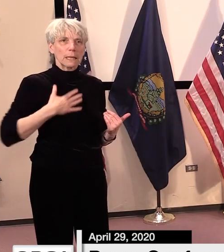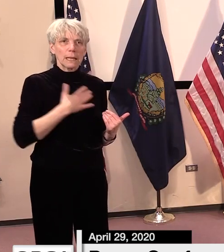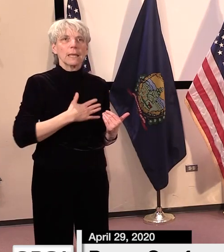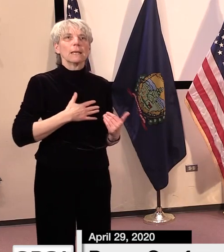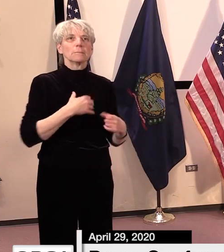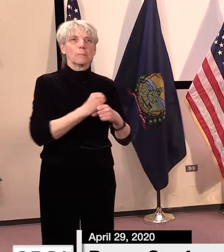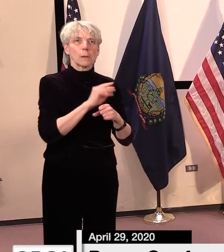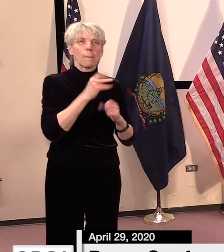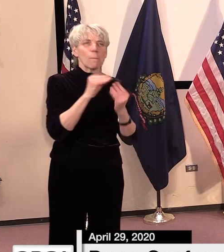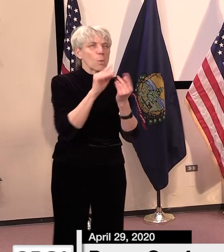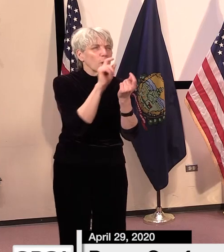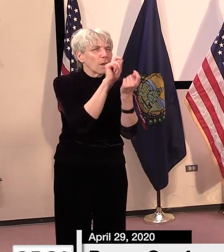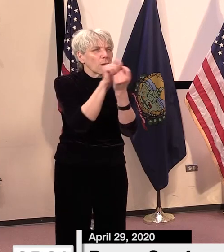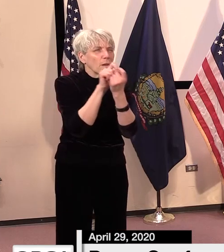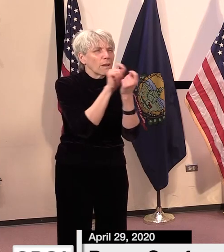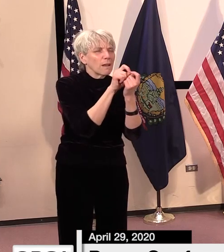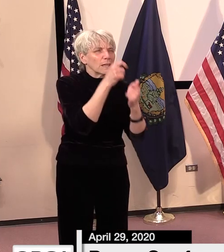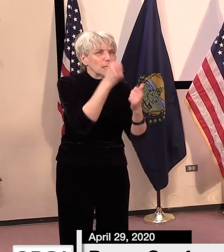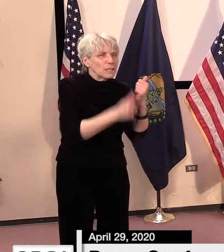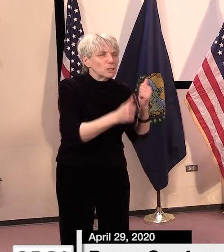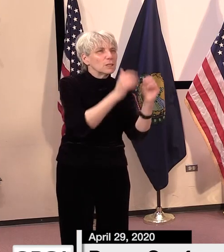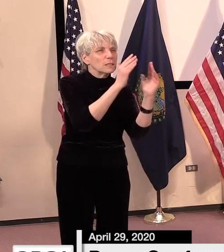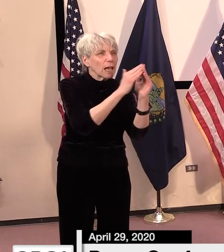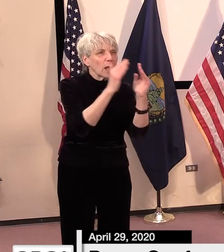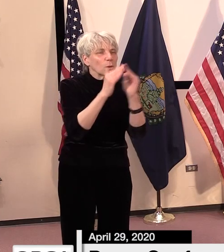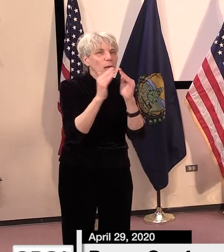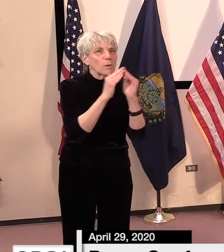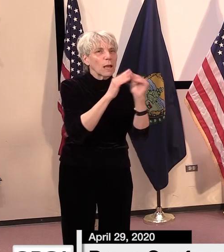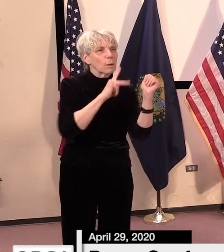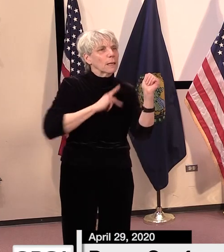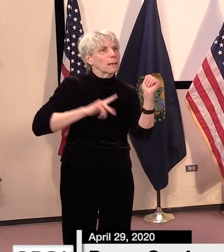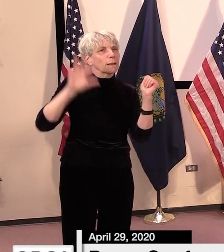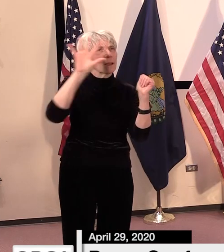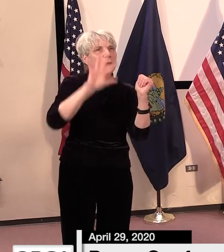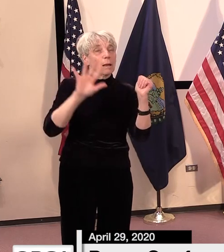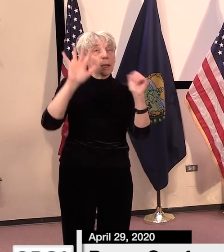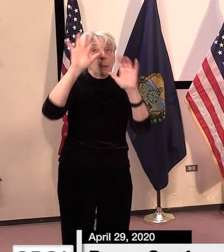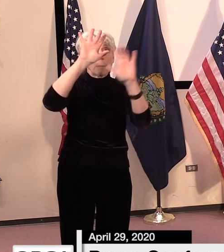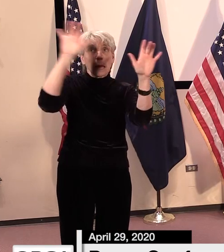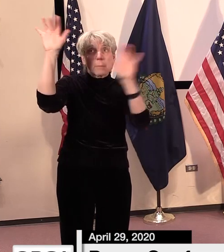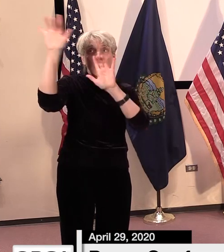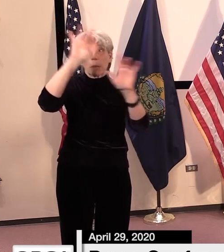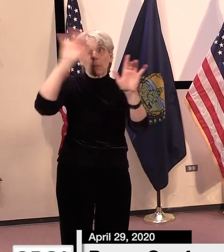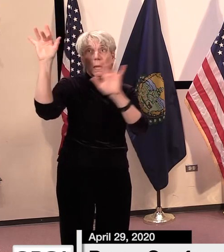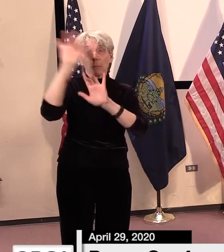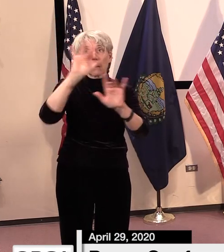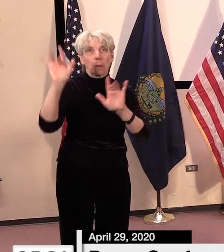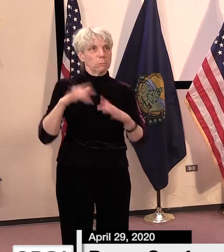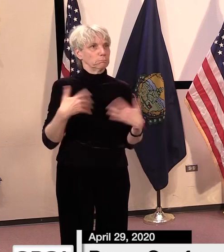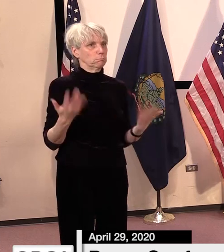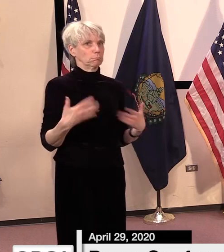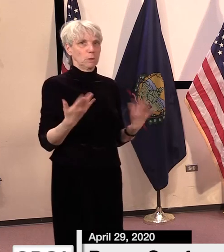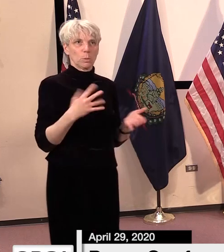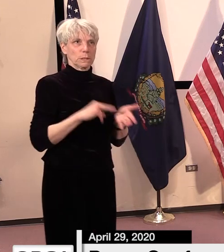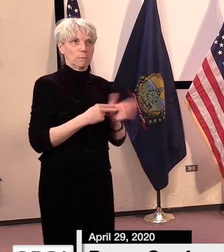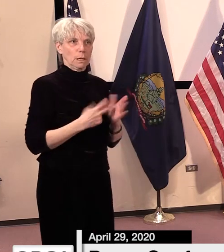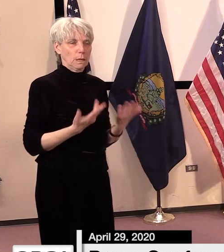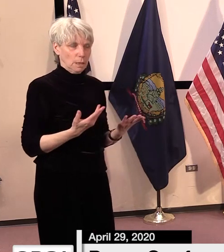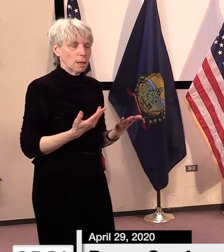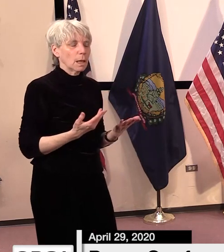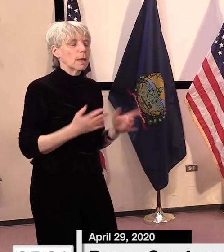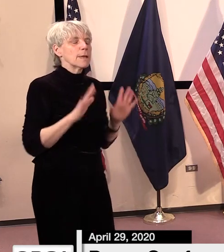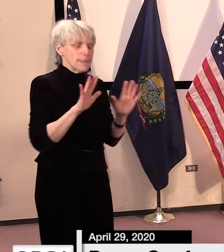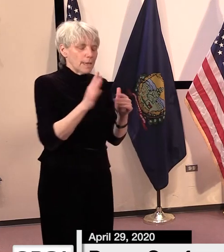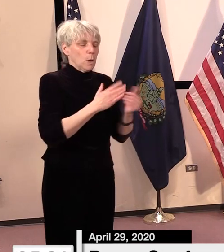with a little more detail, seeing as every town in the kingdom is blank. But with that said, I'll go on to